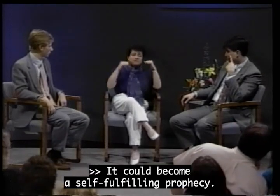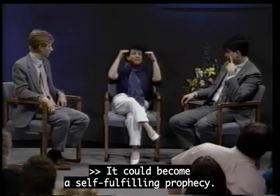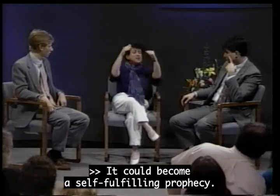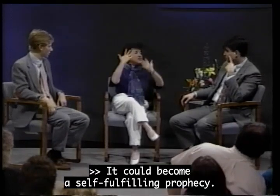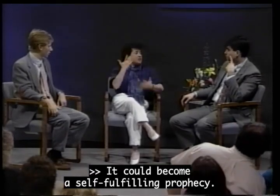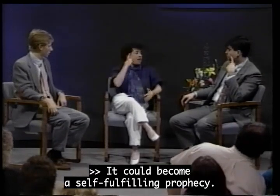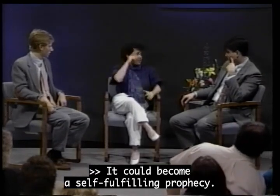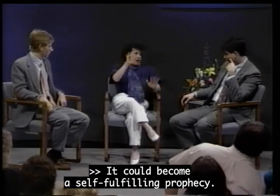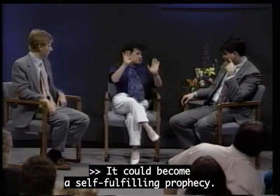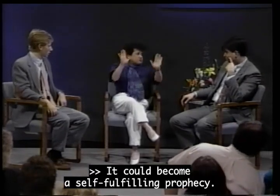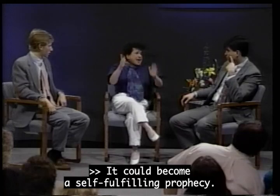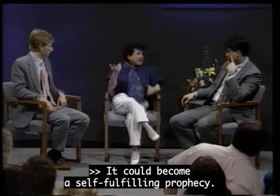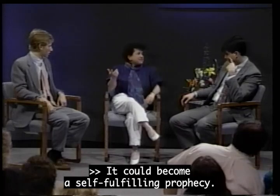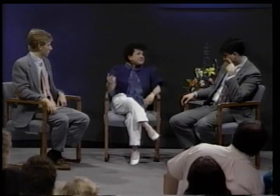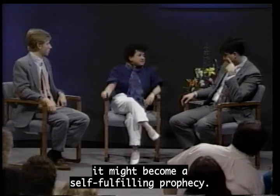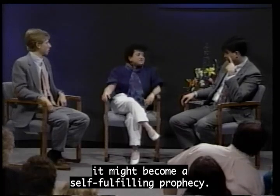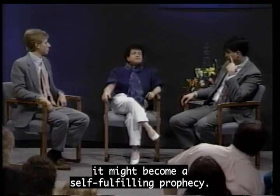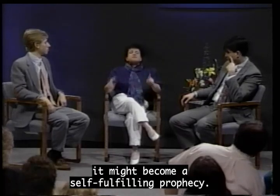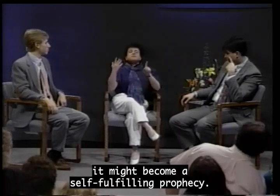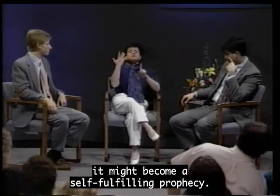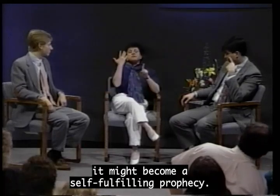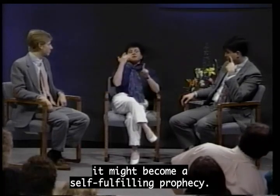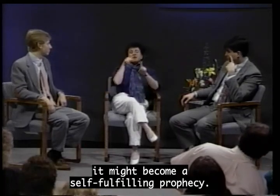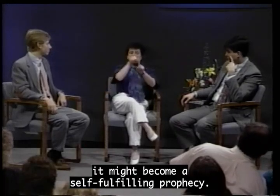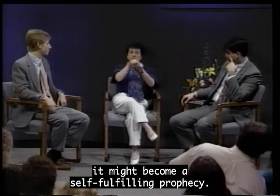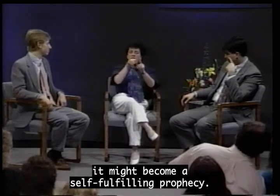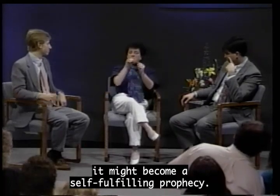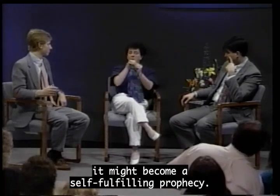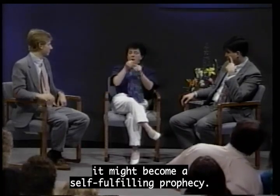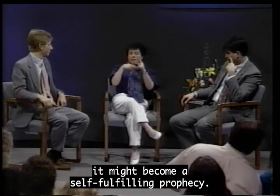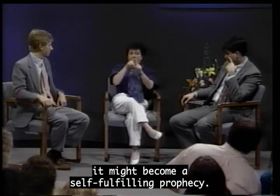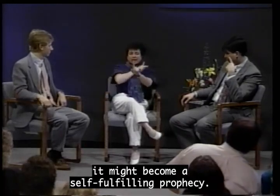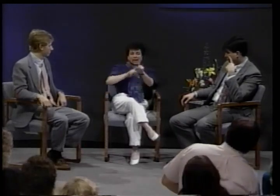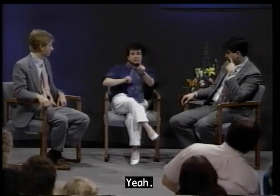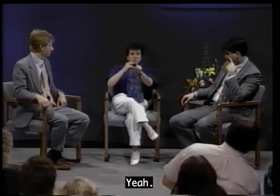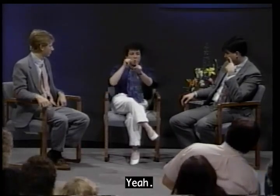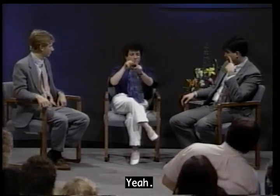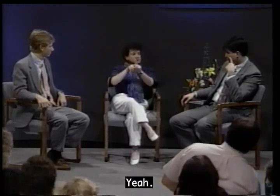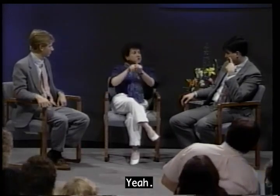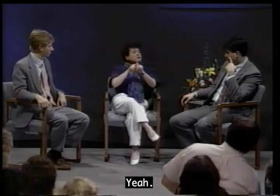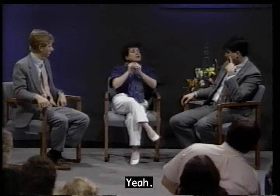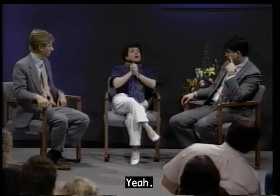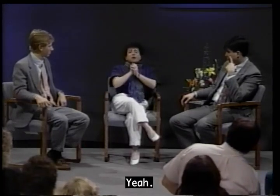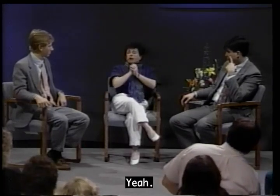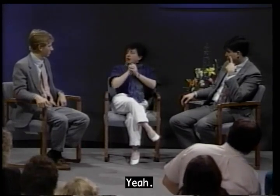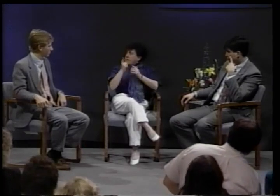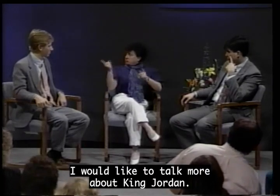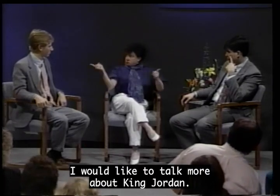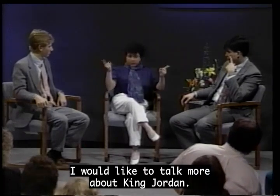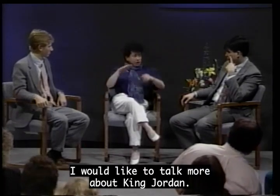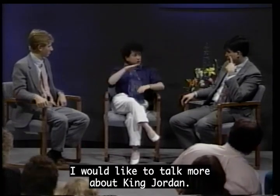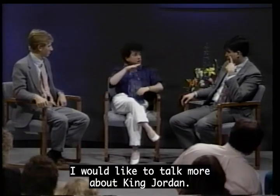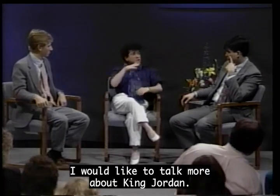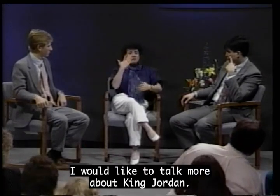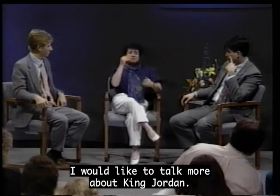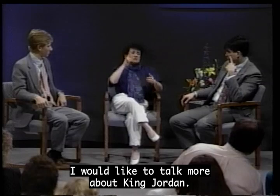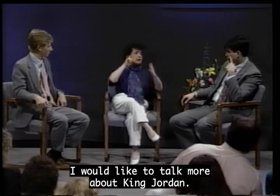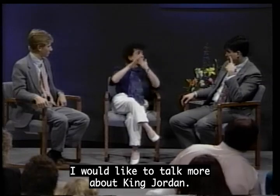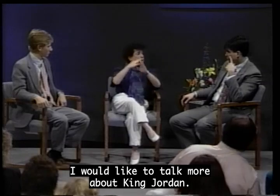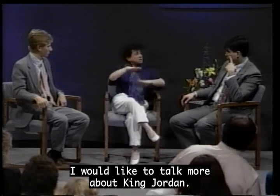it might become a self-fulfilling prophecy. Yeah, I'd like to talk more about King Jordan.